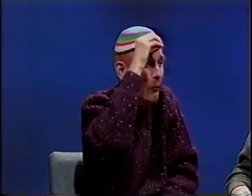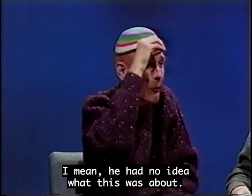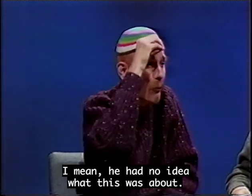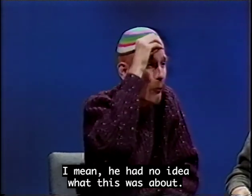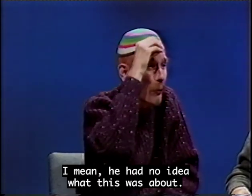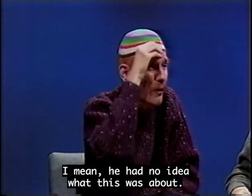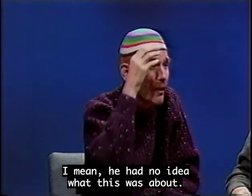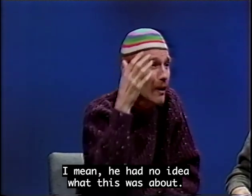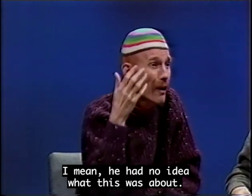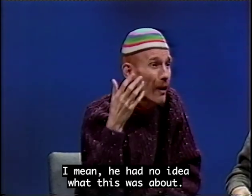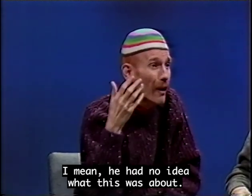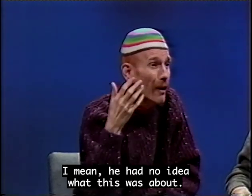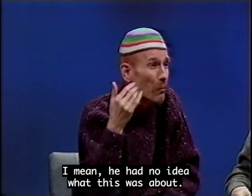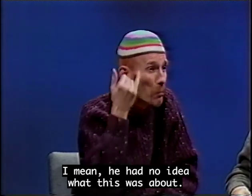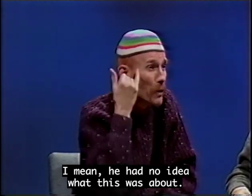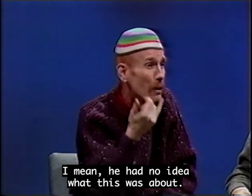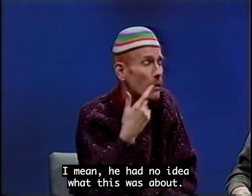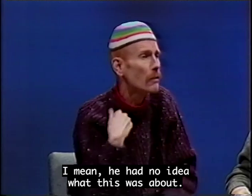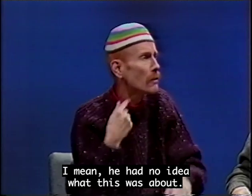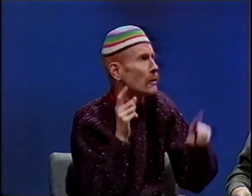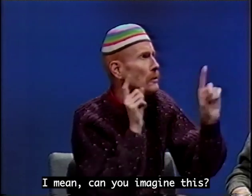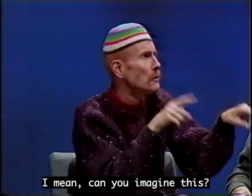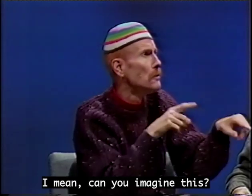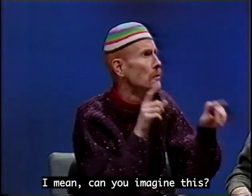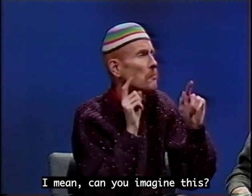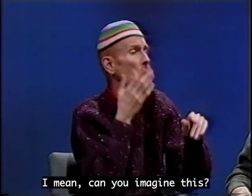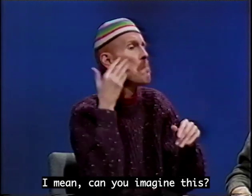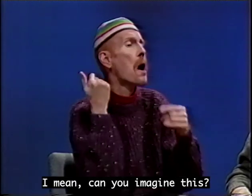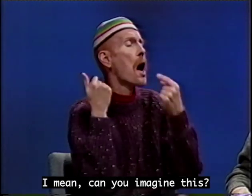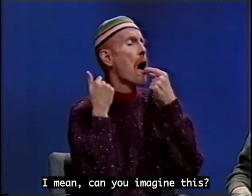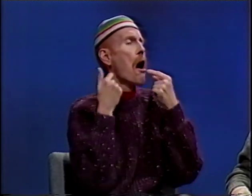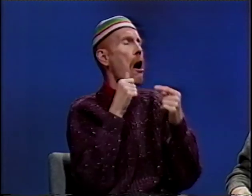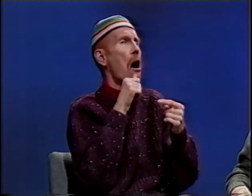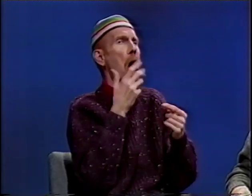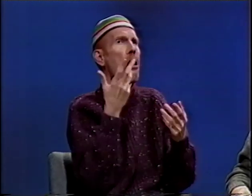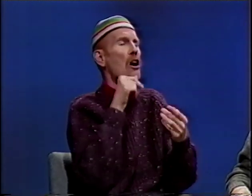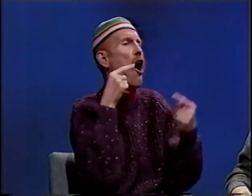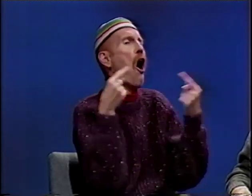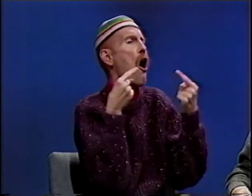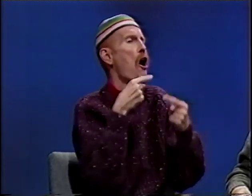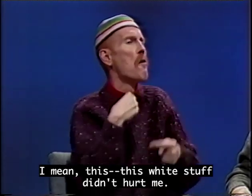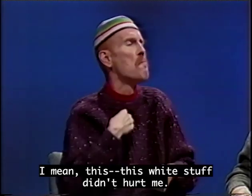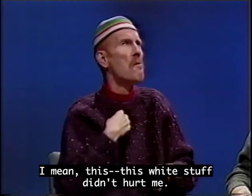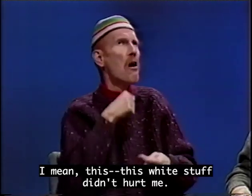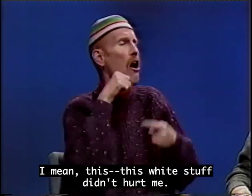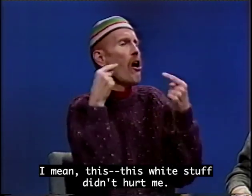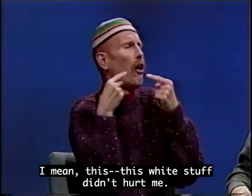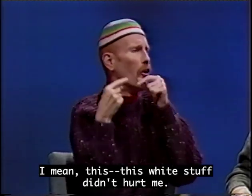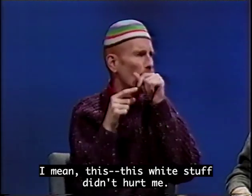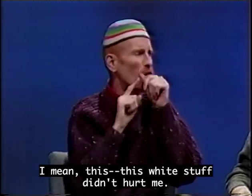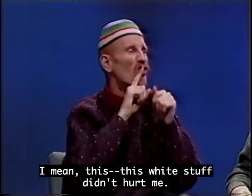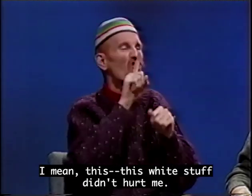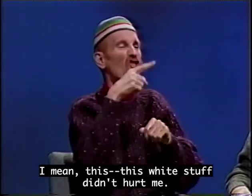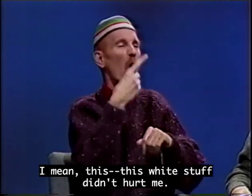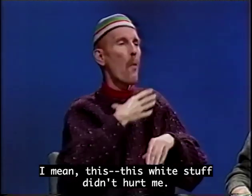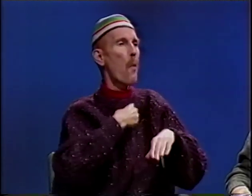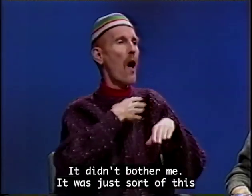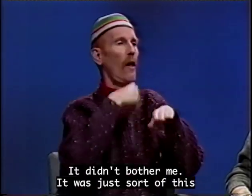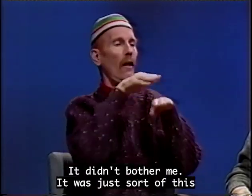I mean, he had no idea what this was about. I mean, can you imagine this? I mean, this white stuff didn't hurt me. It didn't